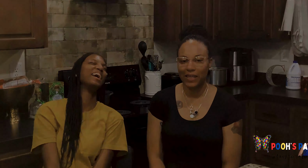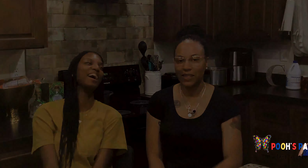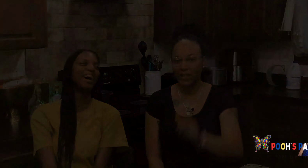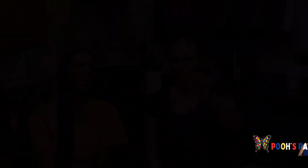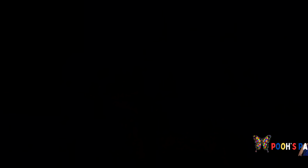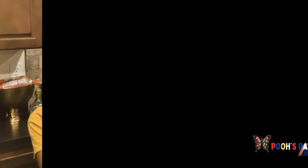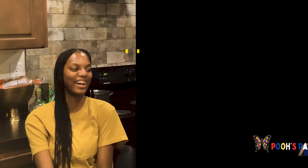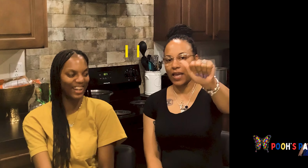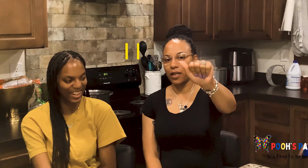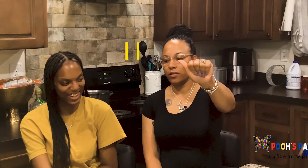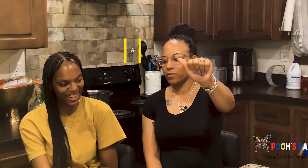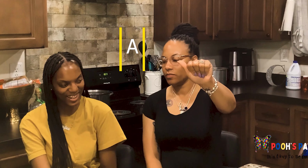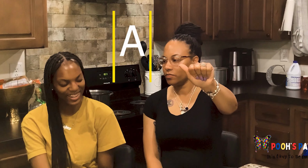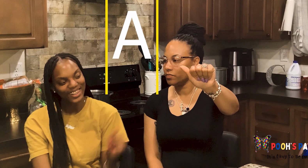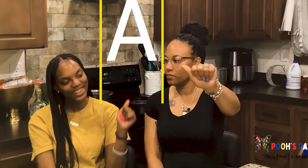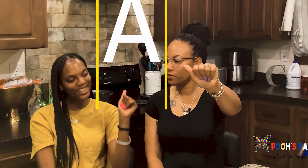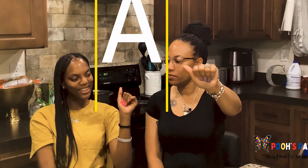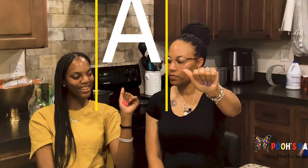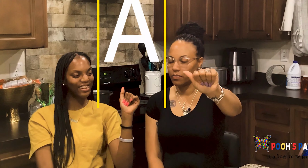is A.